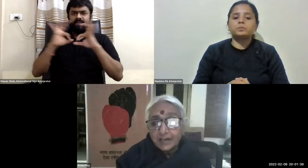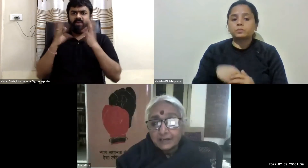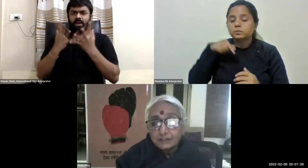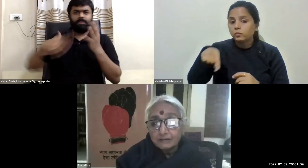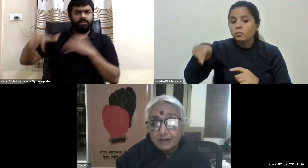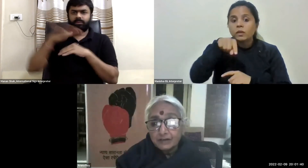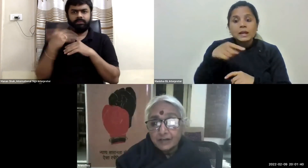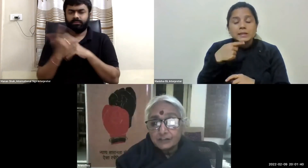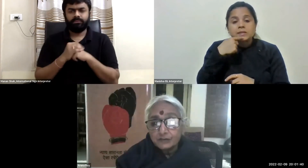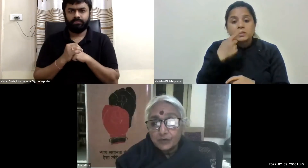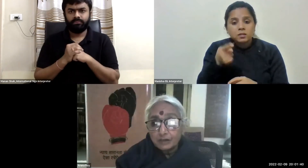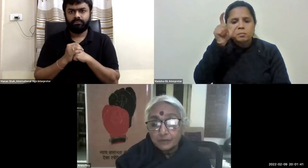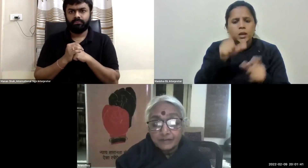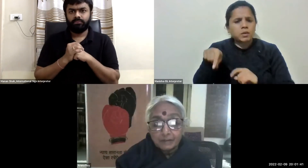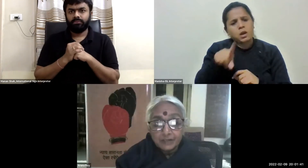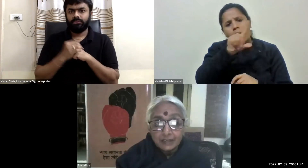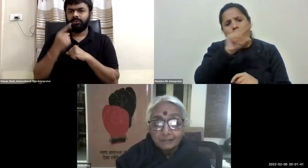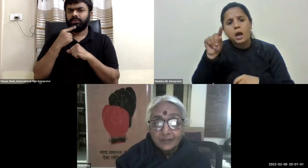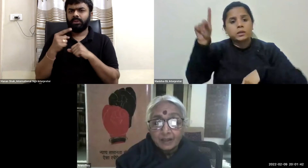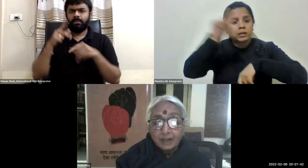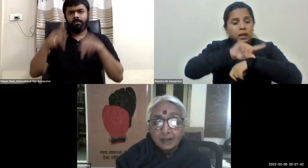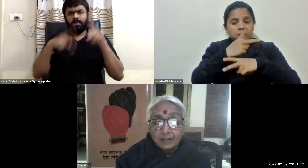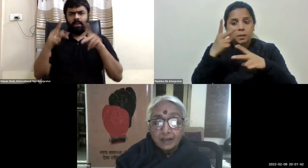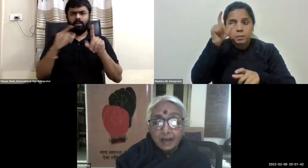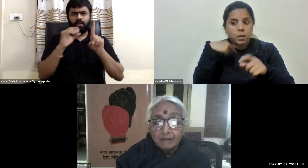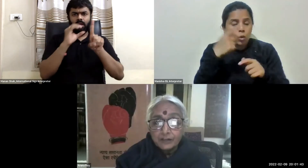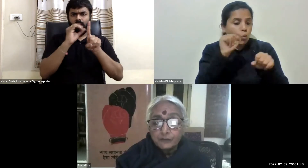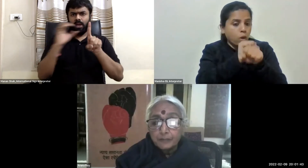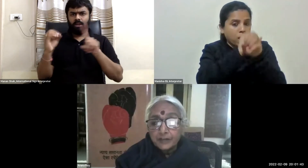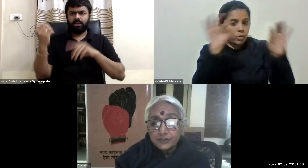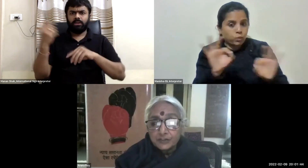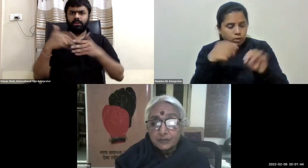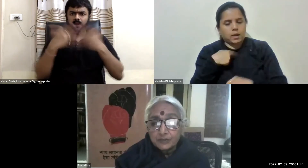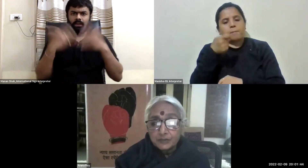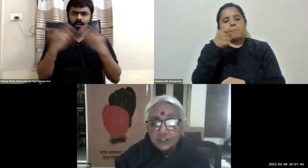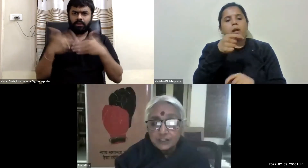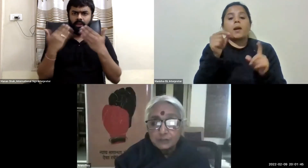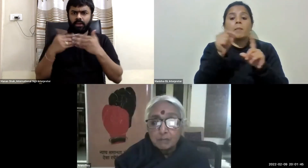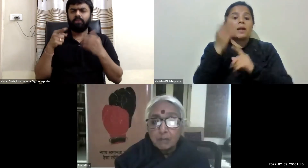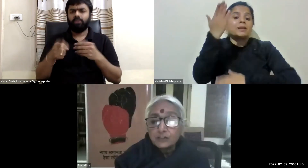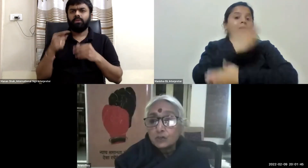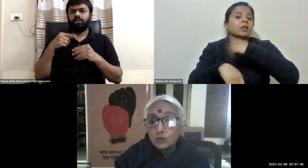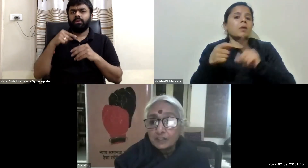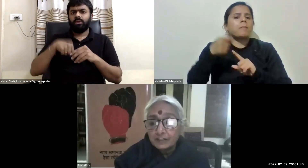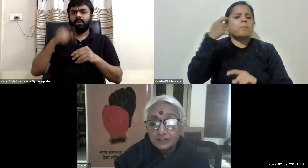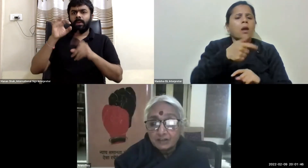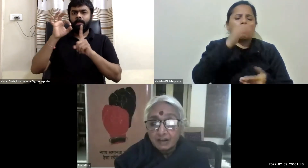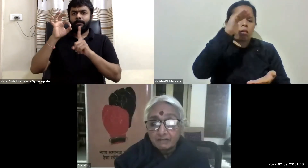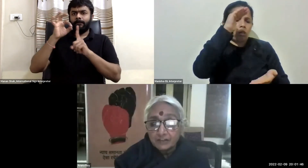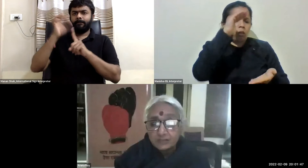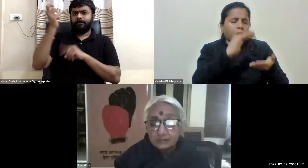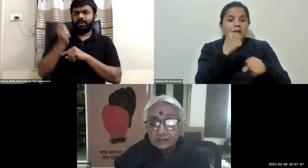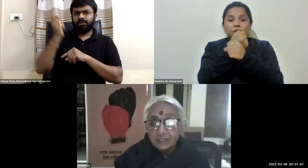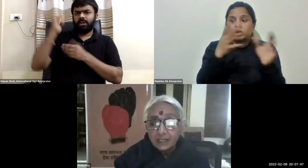gives a guarantee of 100 days of work per family, the average for pensions with disabilities has been much lower than the